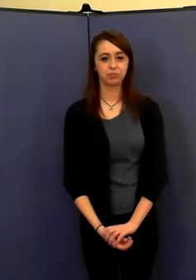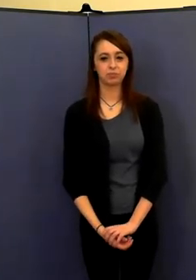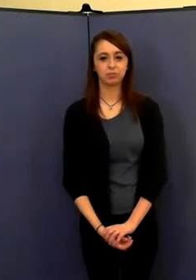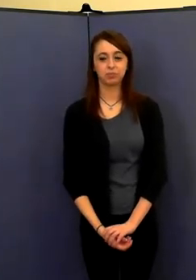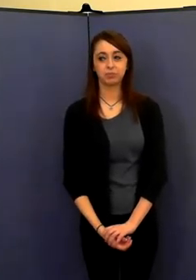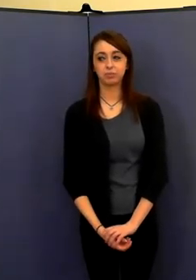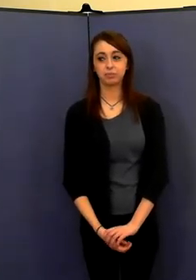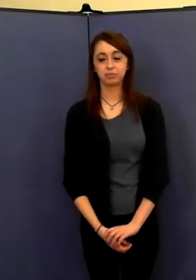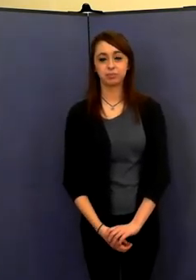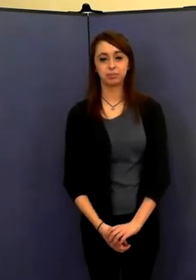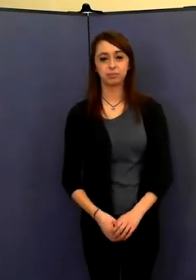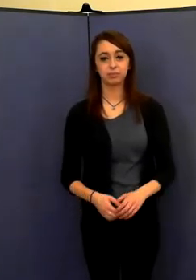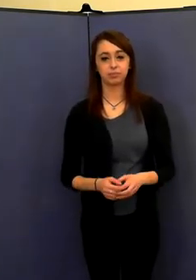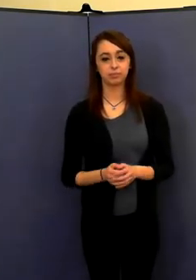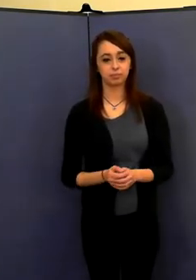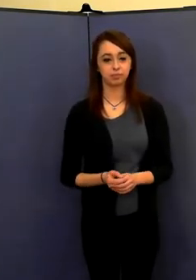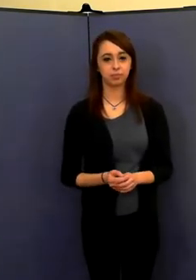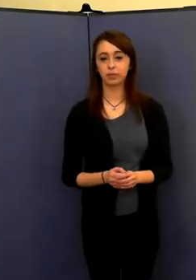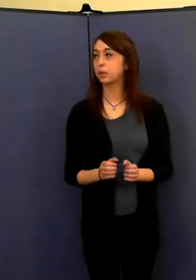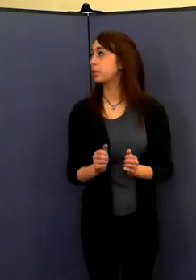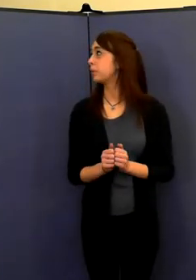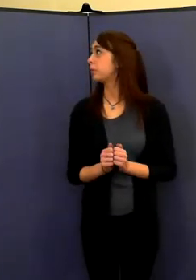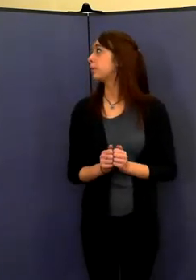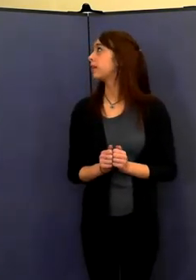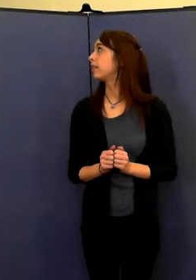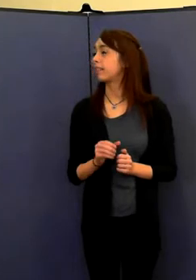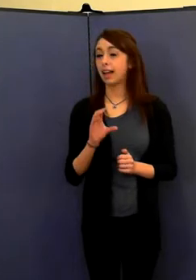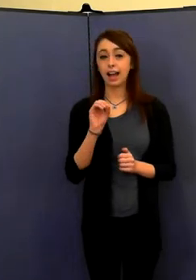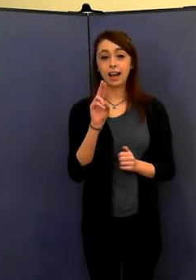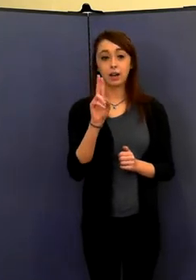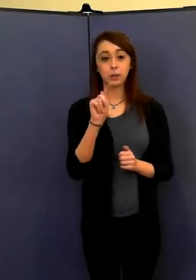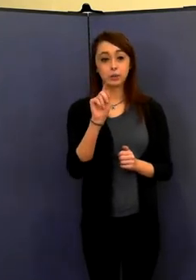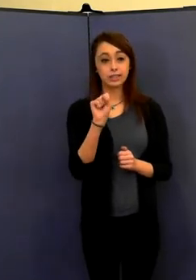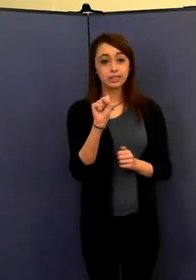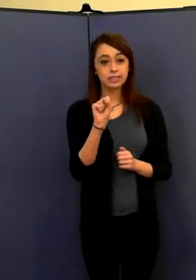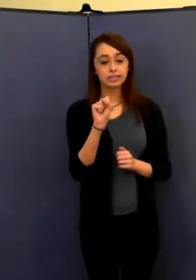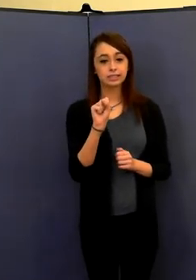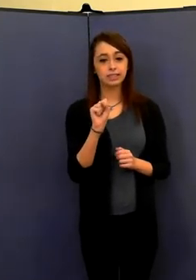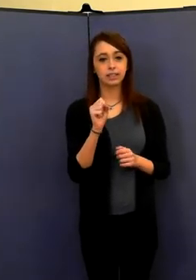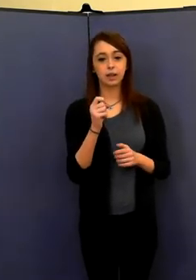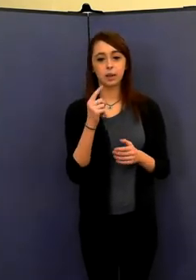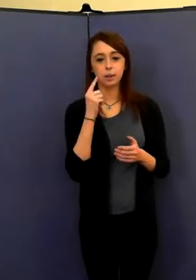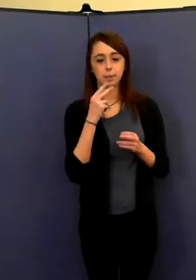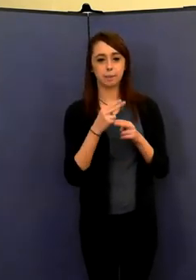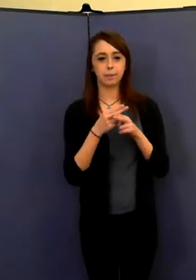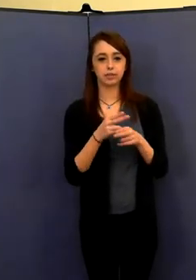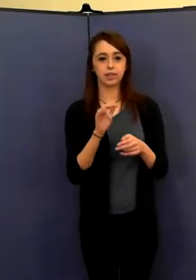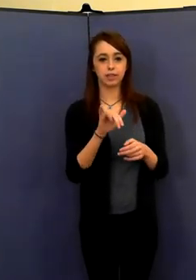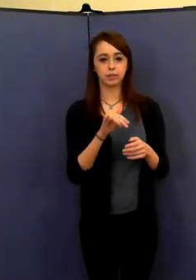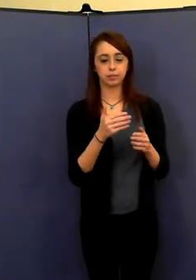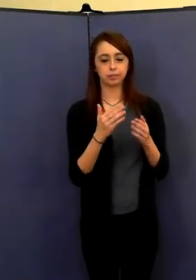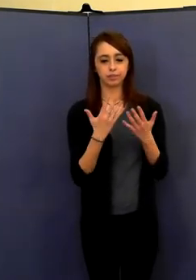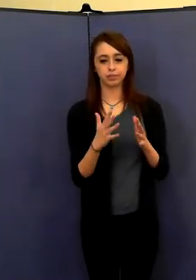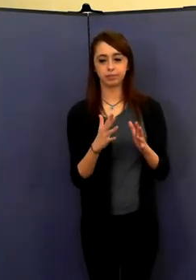So with outs, I've mentioned that a lot. There are 3 outs before the outfield changes and becomes